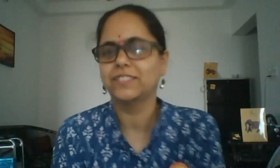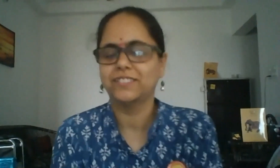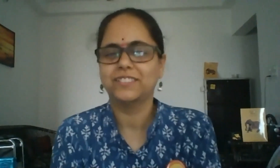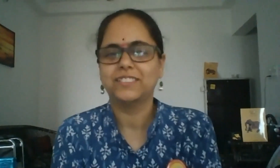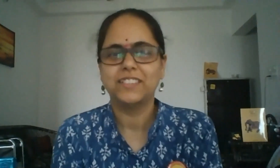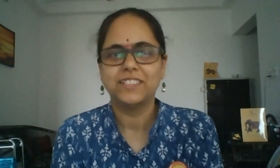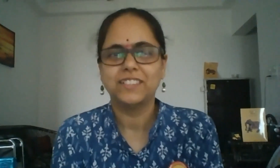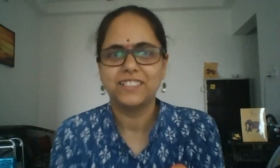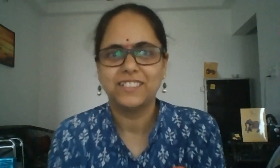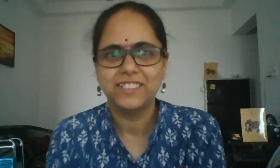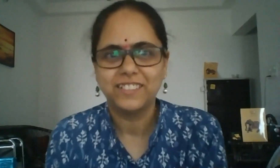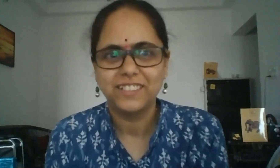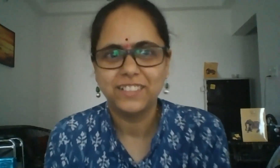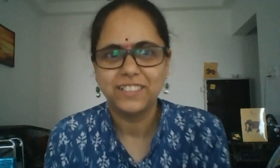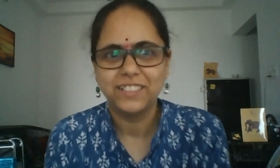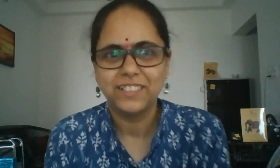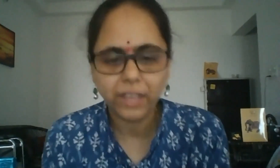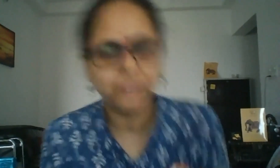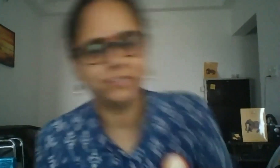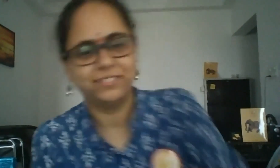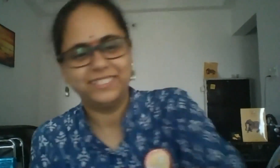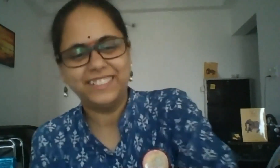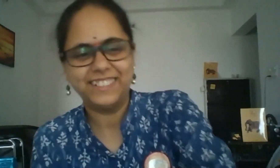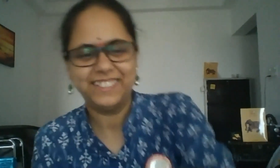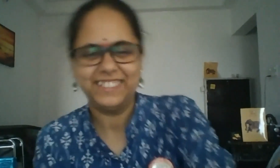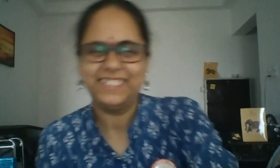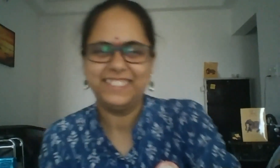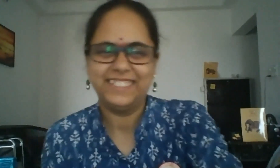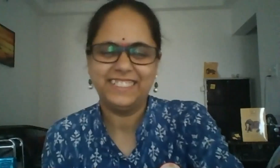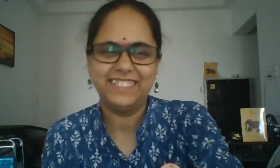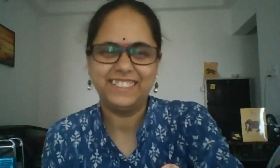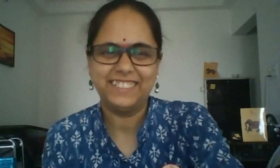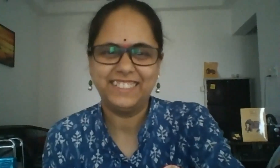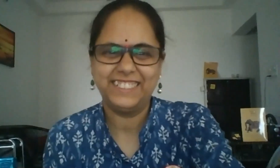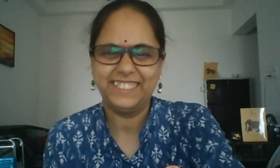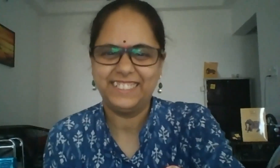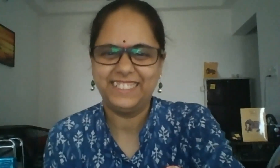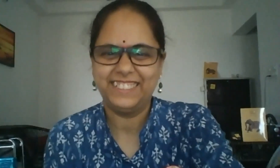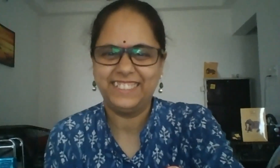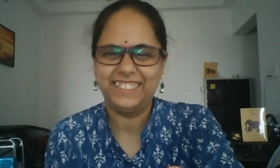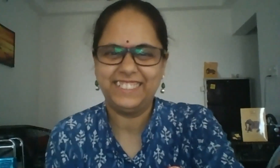Bye. Do well. Switch up. Yes, bye.